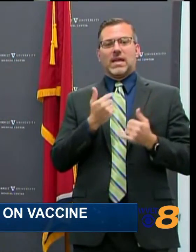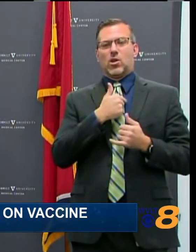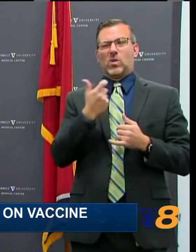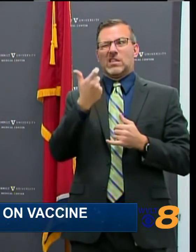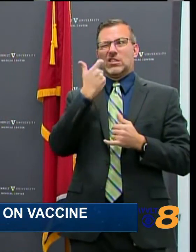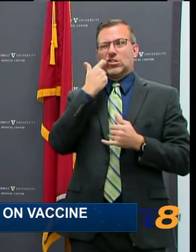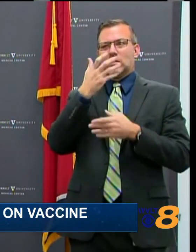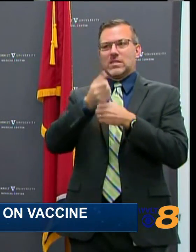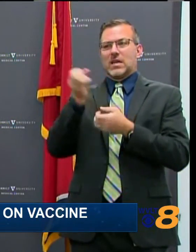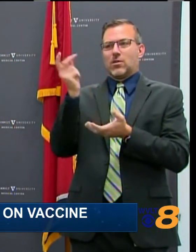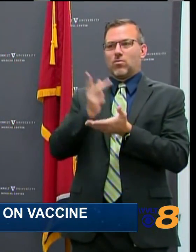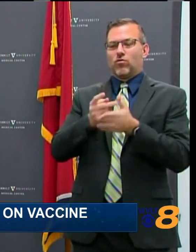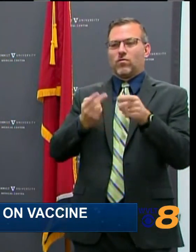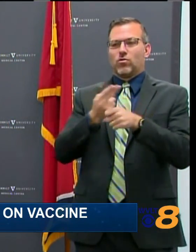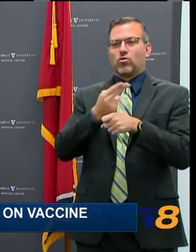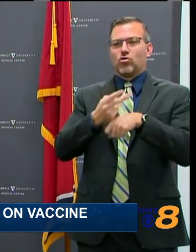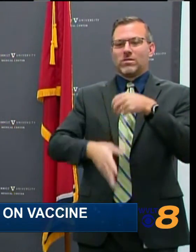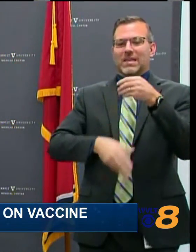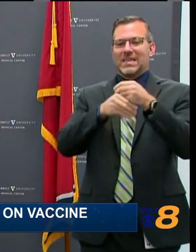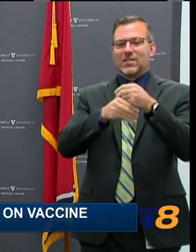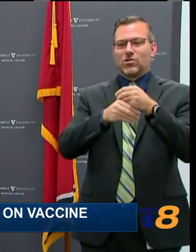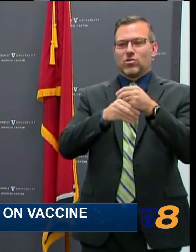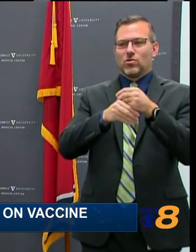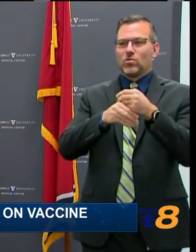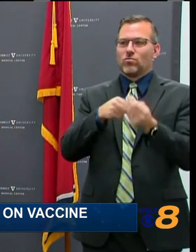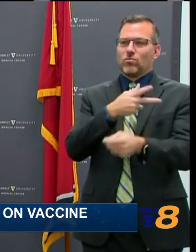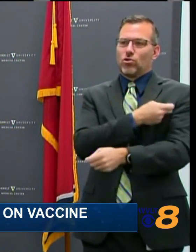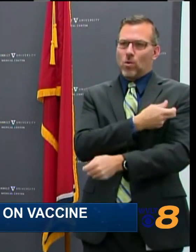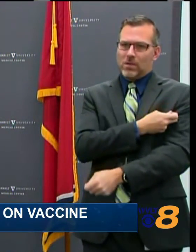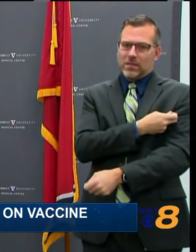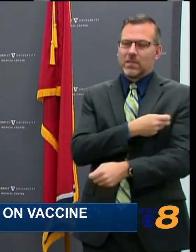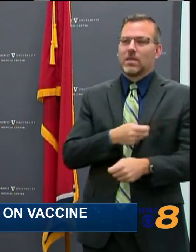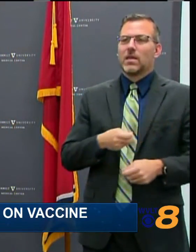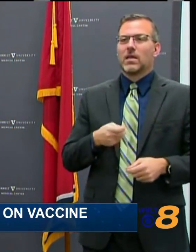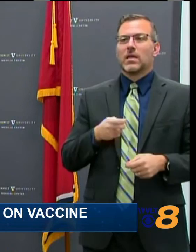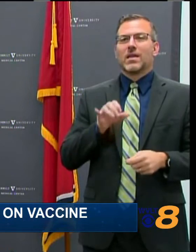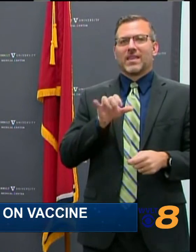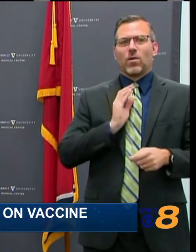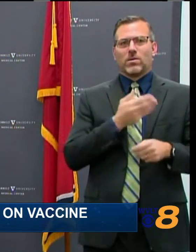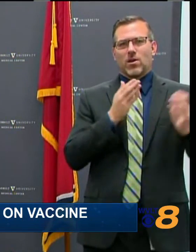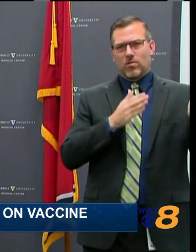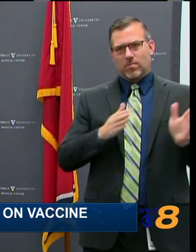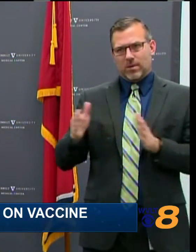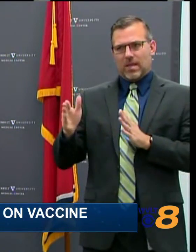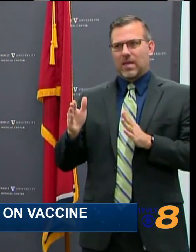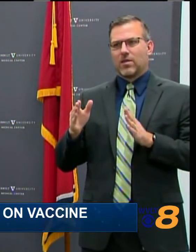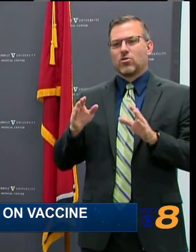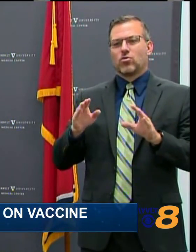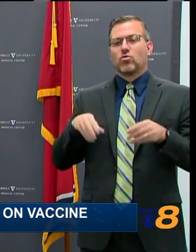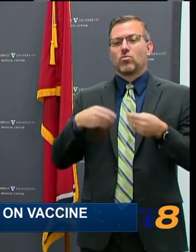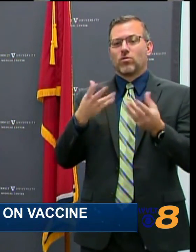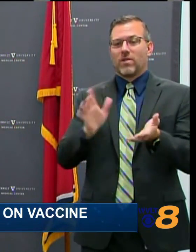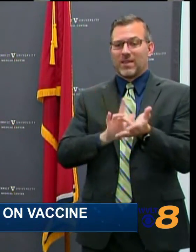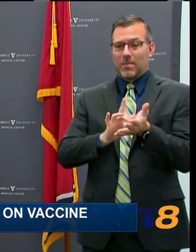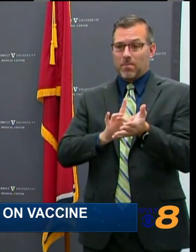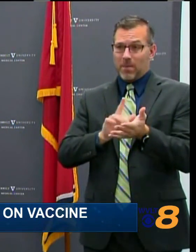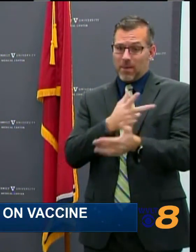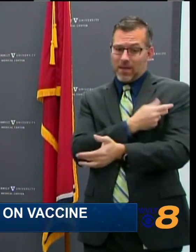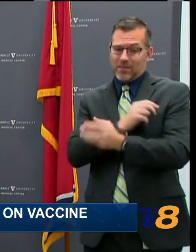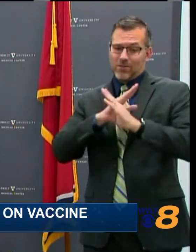use additional doses in the vials. But it was all a plan to do this in a way that's going to deliver as soon as possible, but